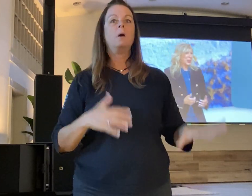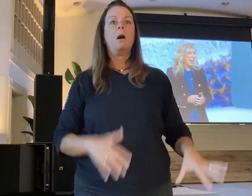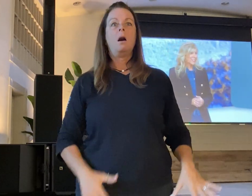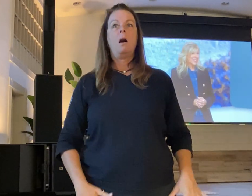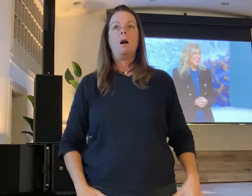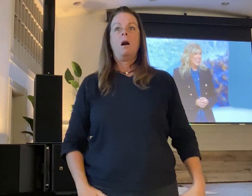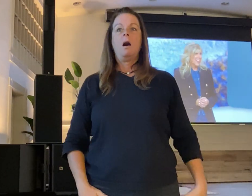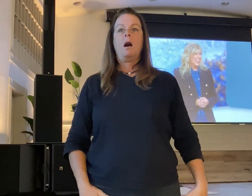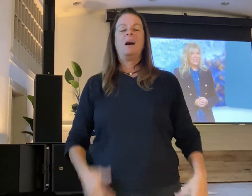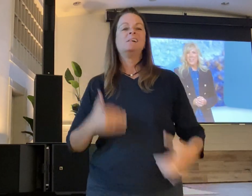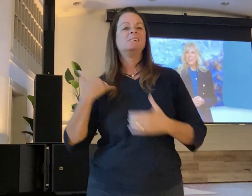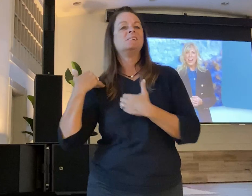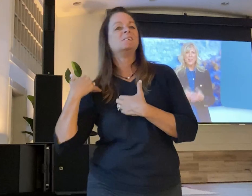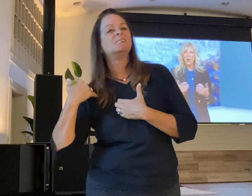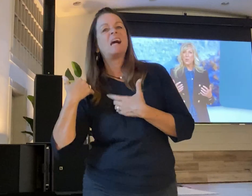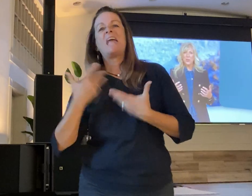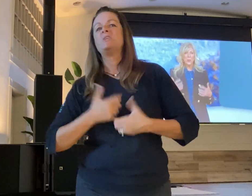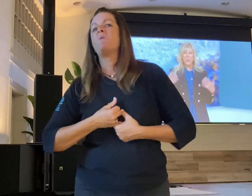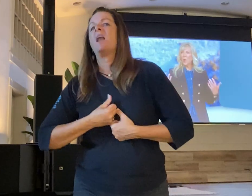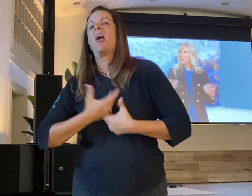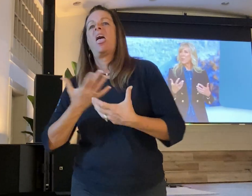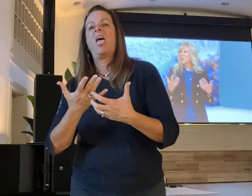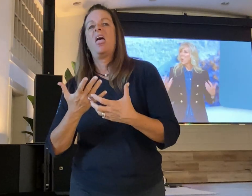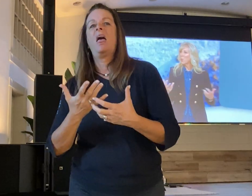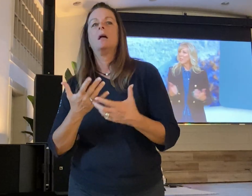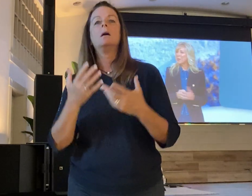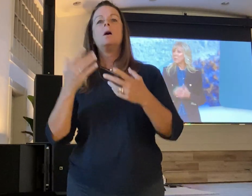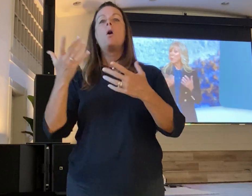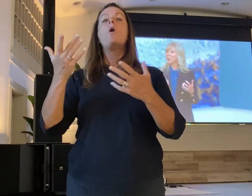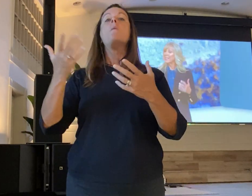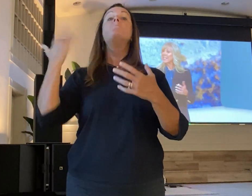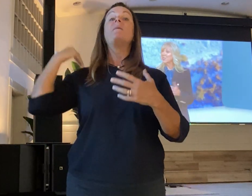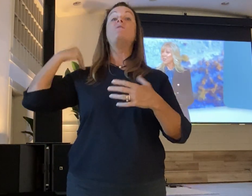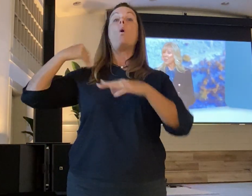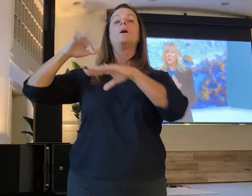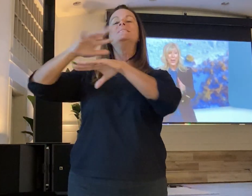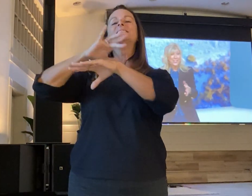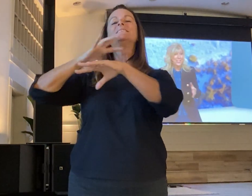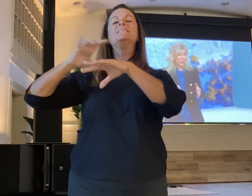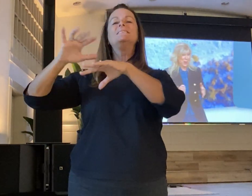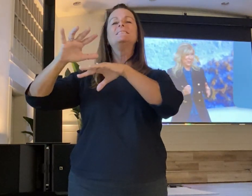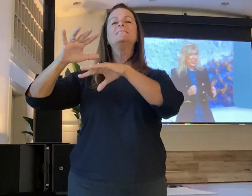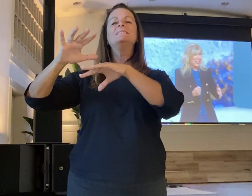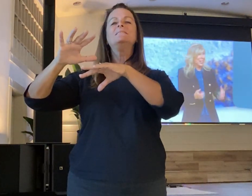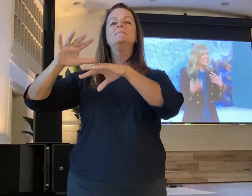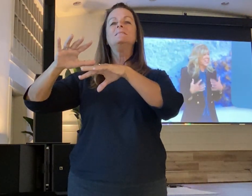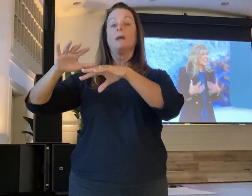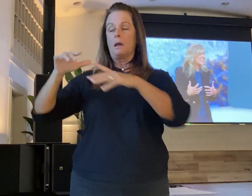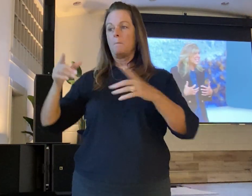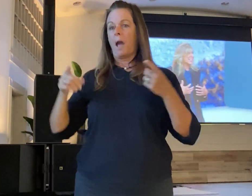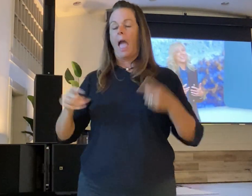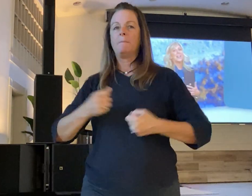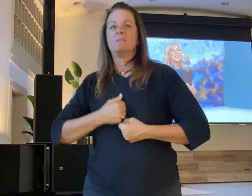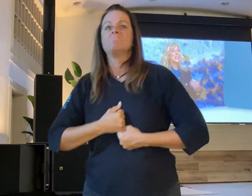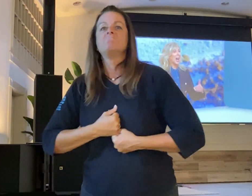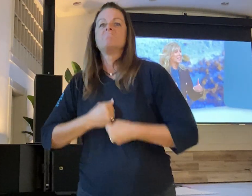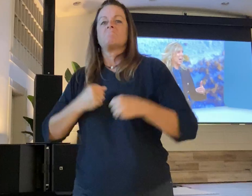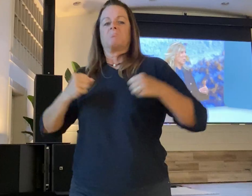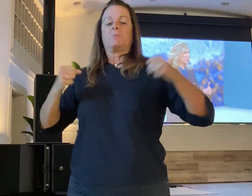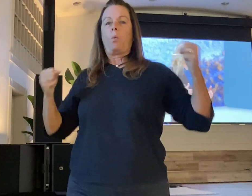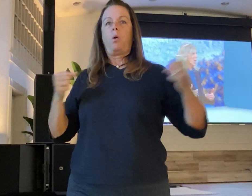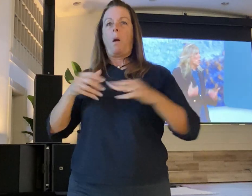I just didn't want to burden you guys. And I was like, I know, we were really busy, we really need each other. And the crazy thing was, is in that